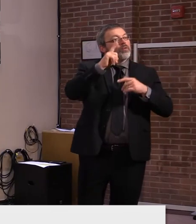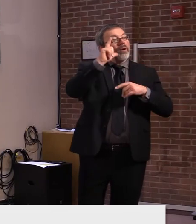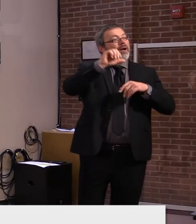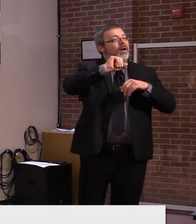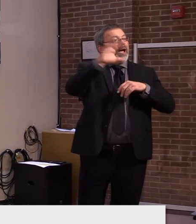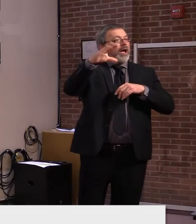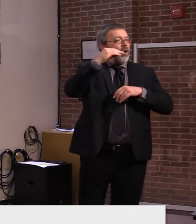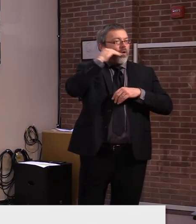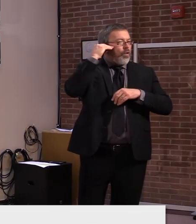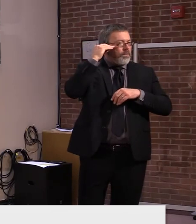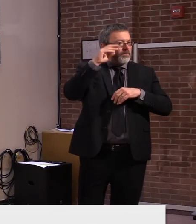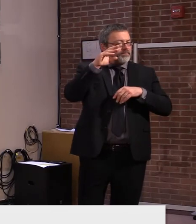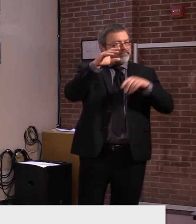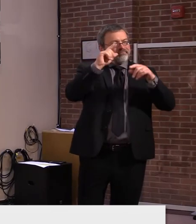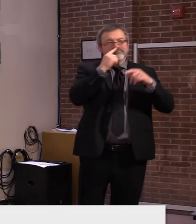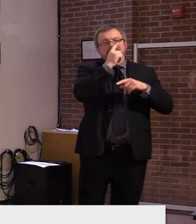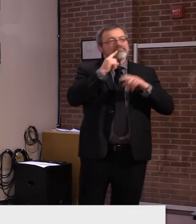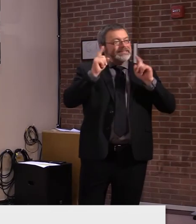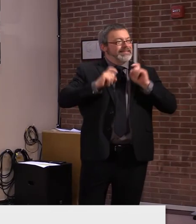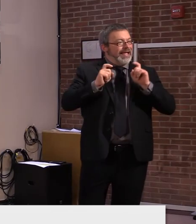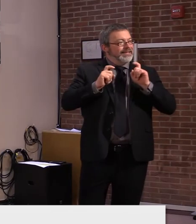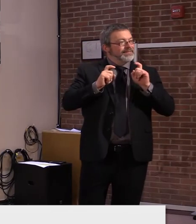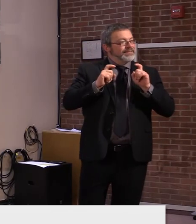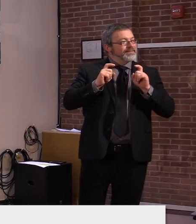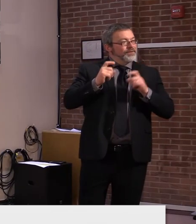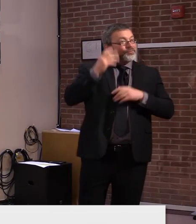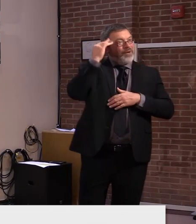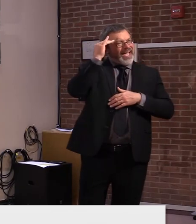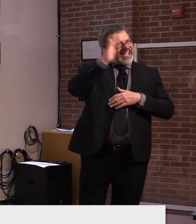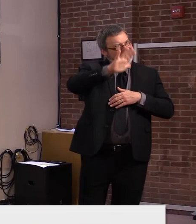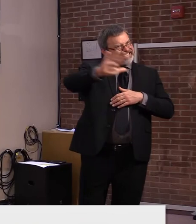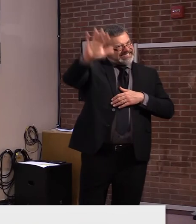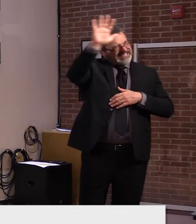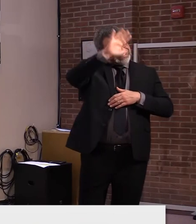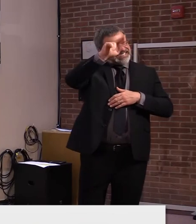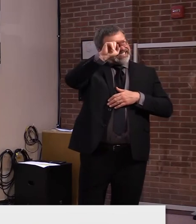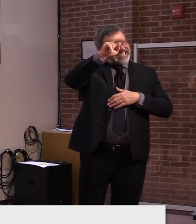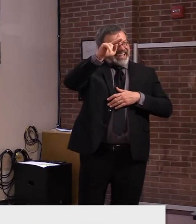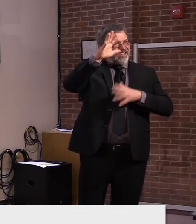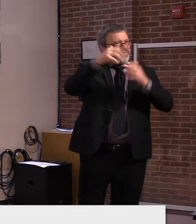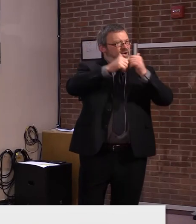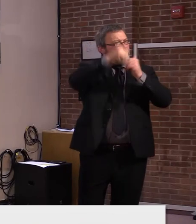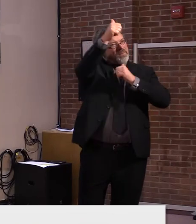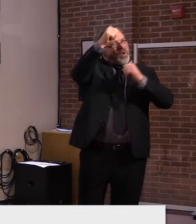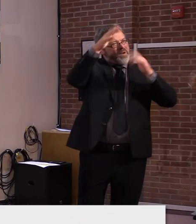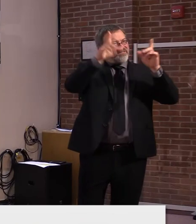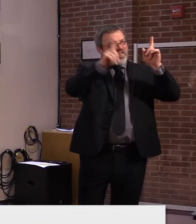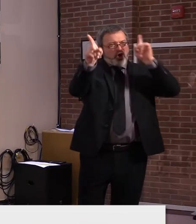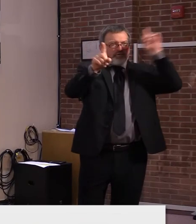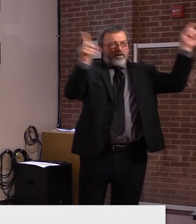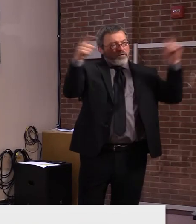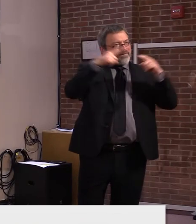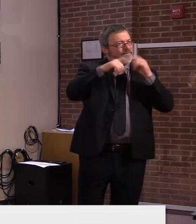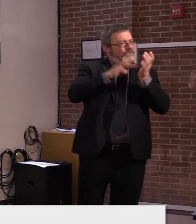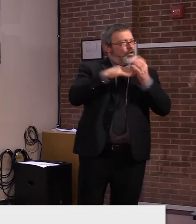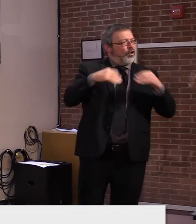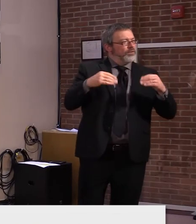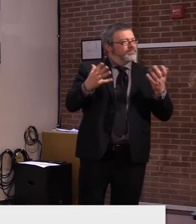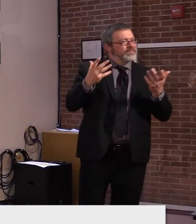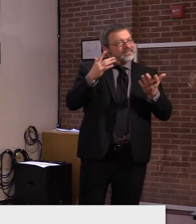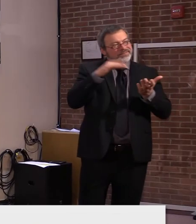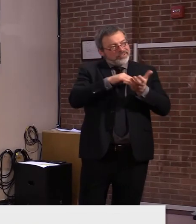from testing sites like Essex County. They suggested perhaps take-home kits being deployed at town offices